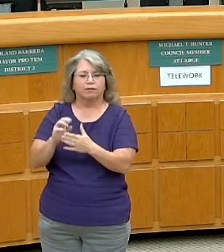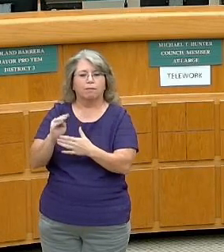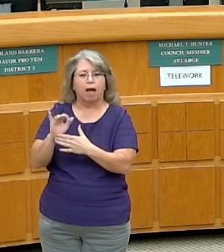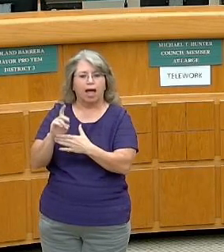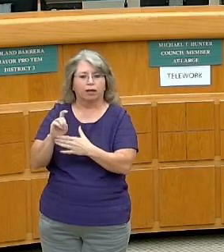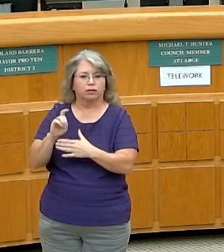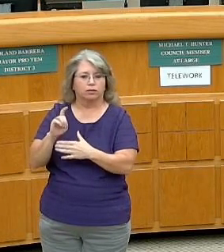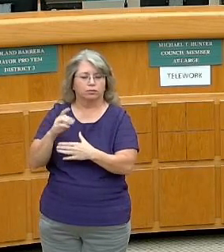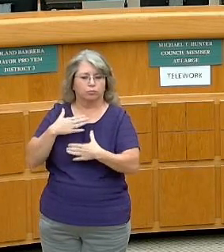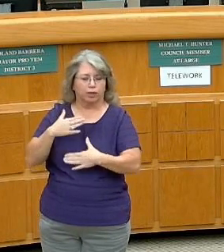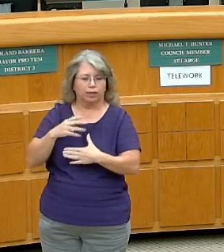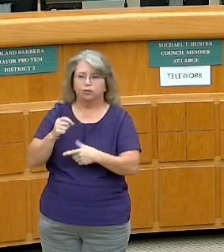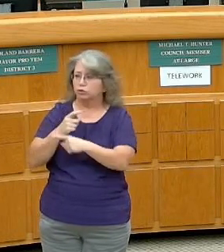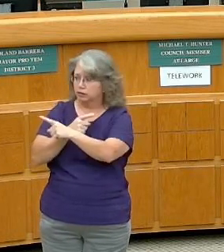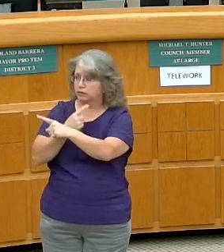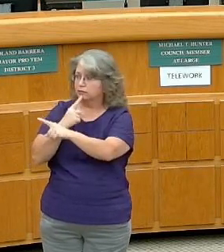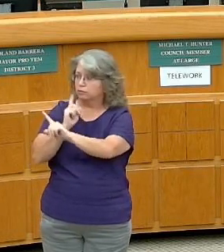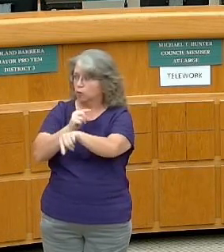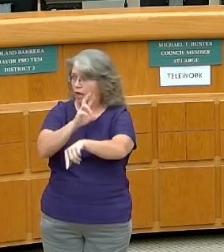reporting area.